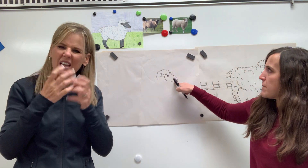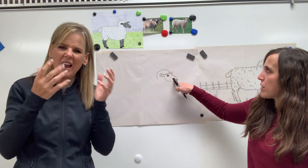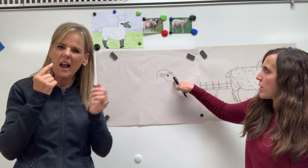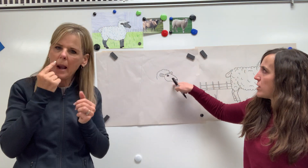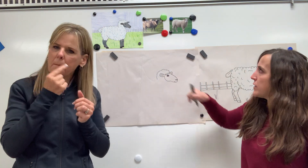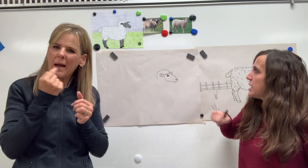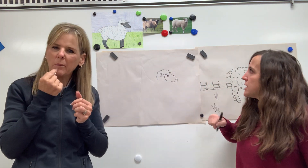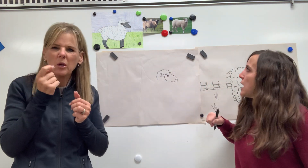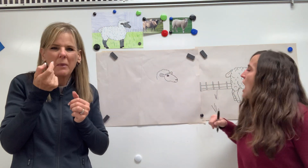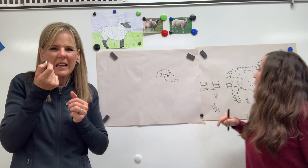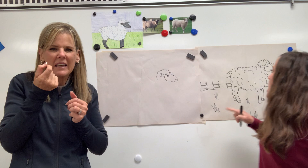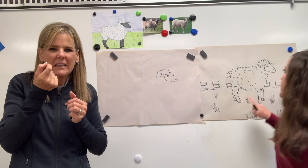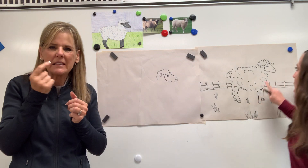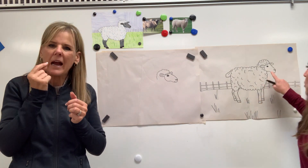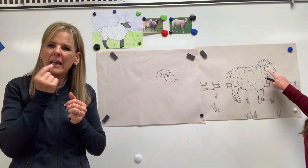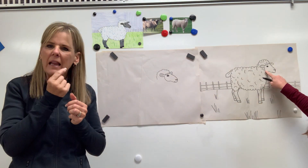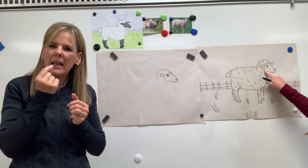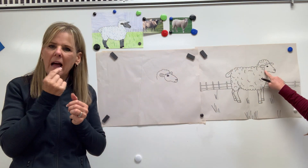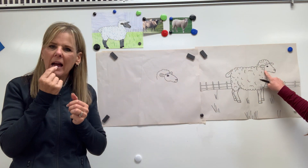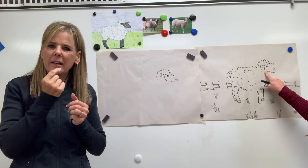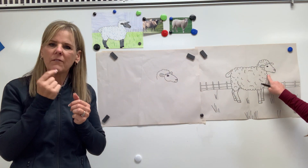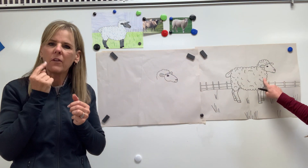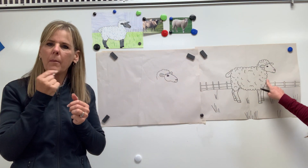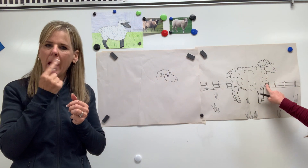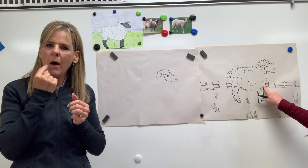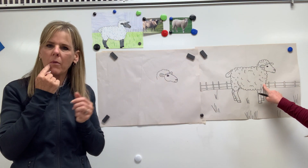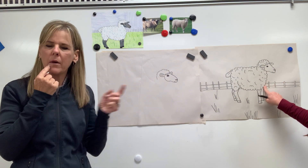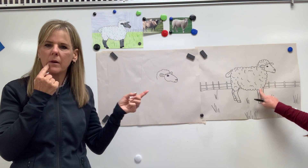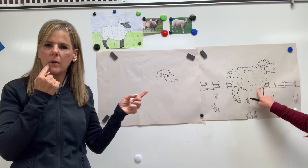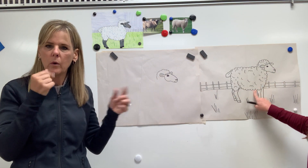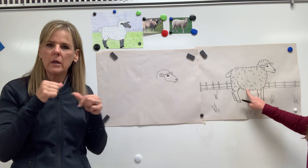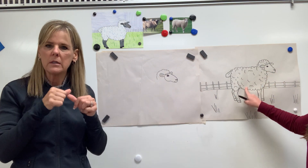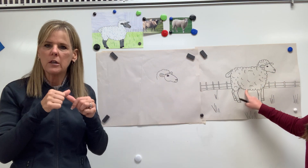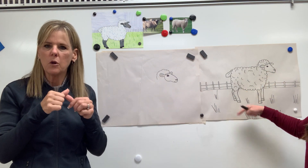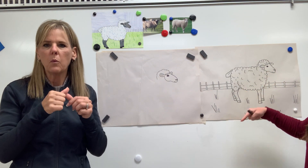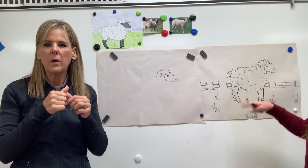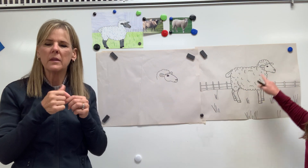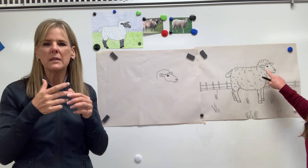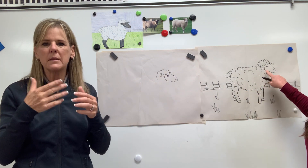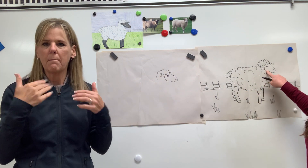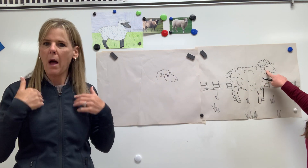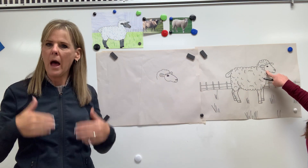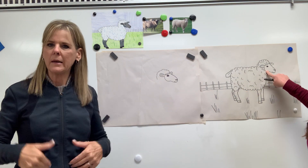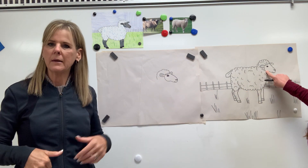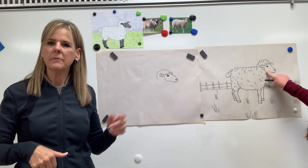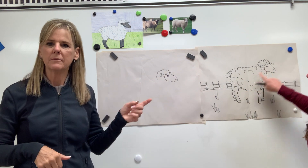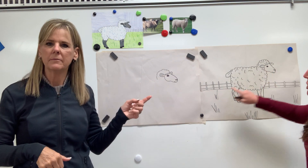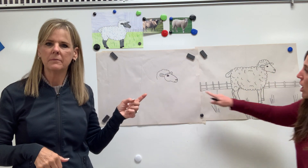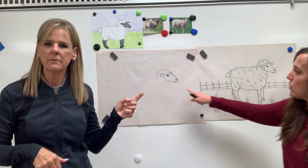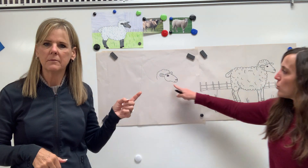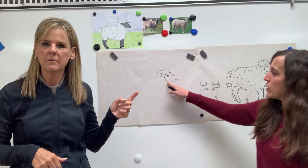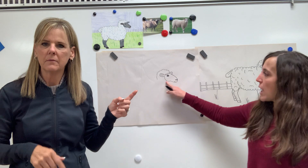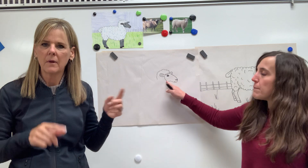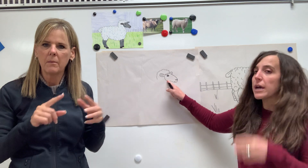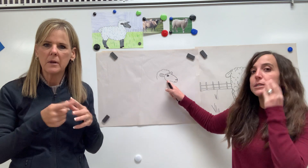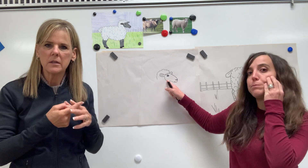mouth line on the end. Now, we are gonna continue with his fluffy, fluffy body. So I'm gonna start where that nice